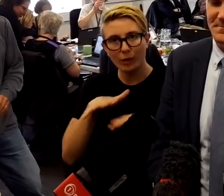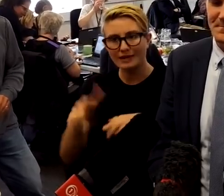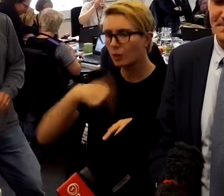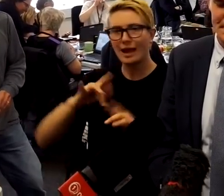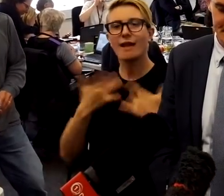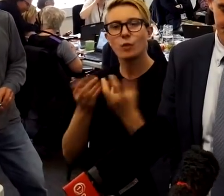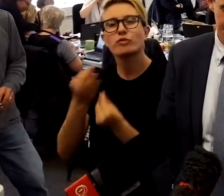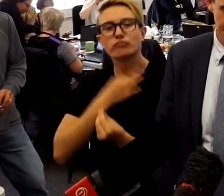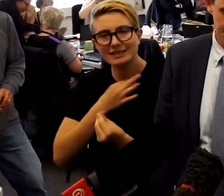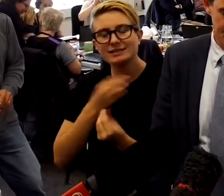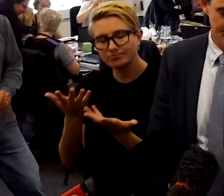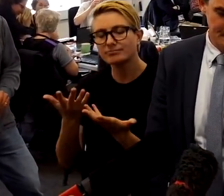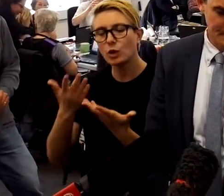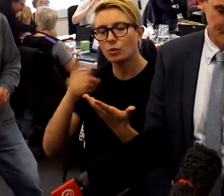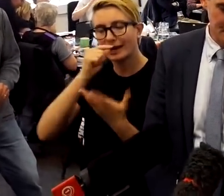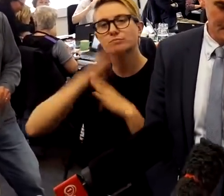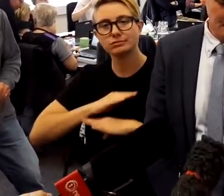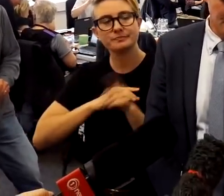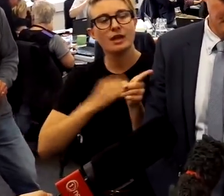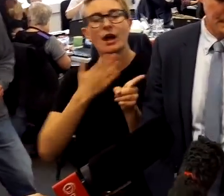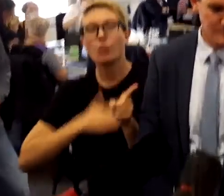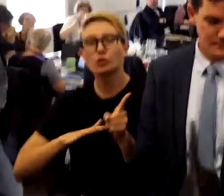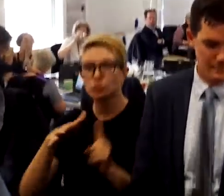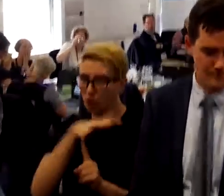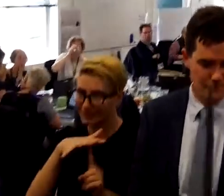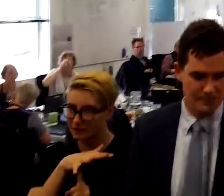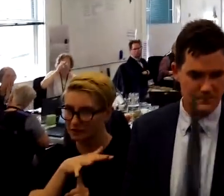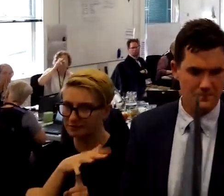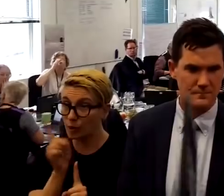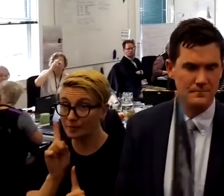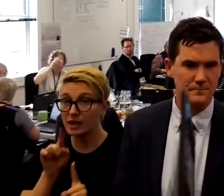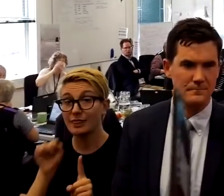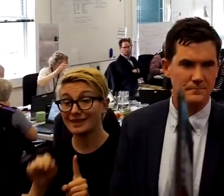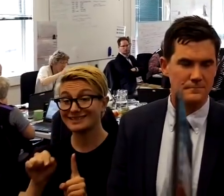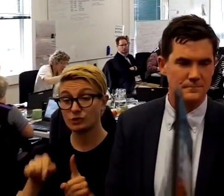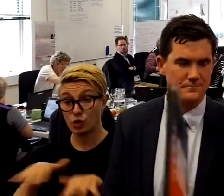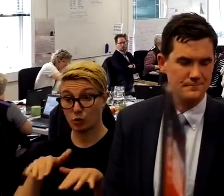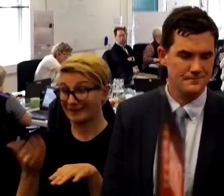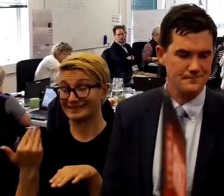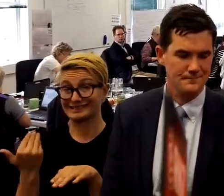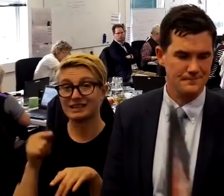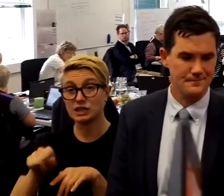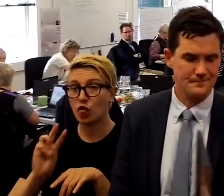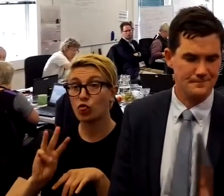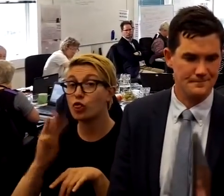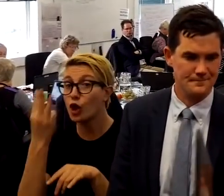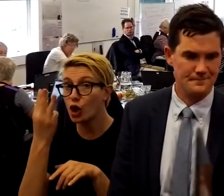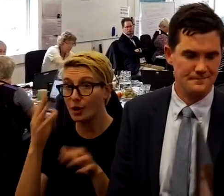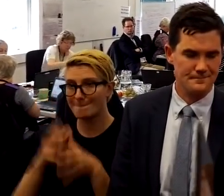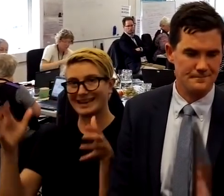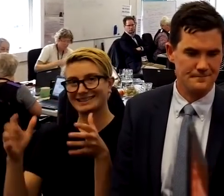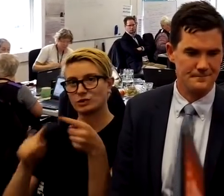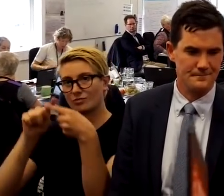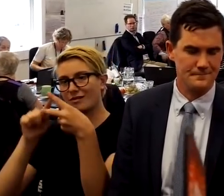So if I could just put that into context. So this is the third biggest earthquake in 100 years. Wellington has had at best